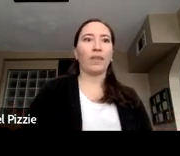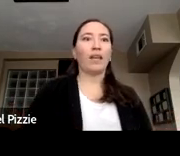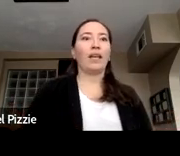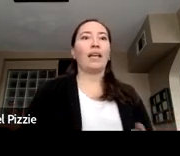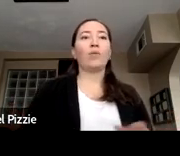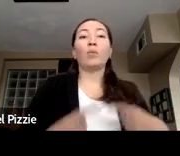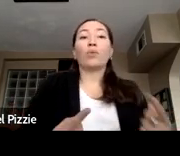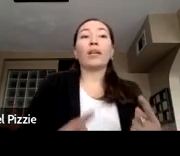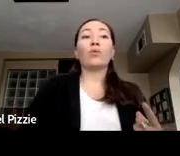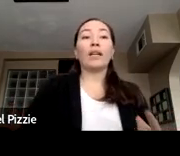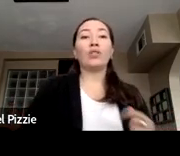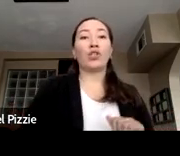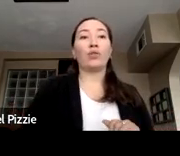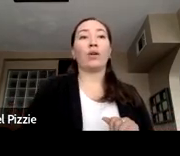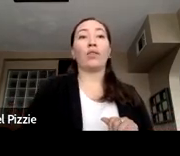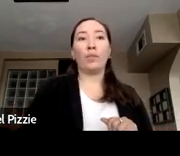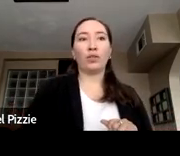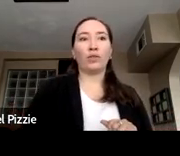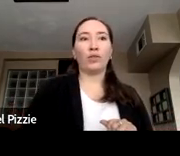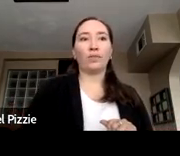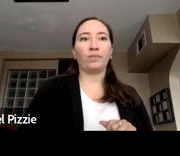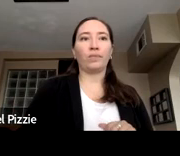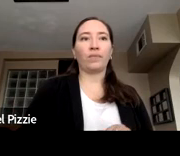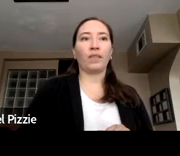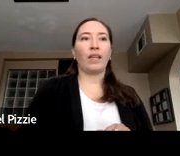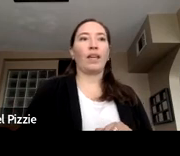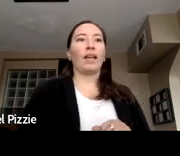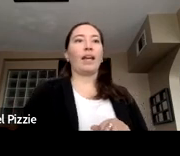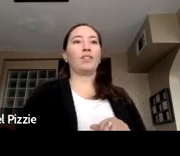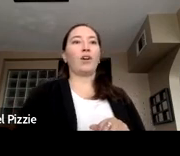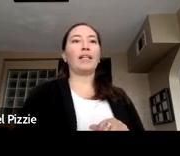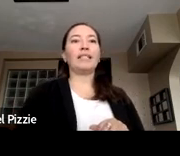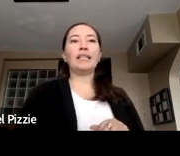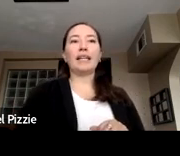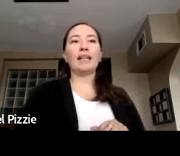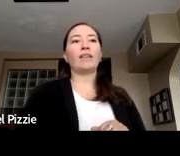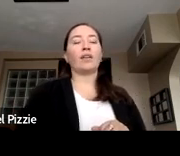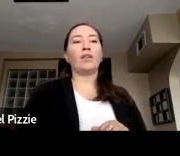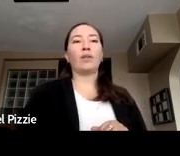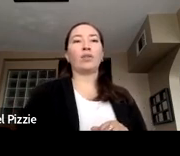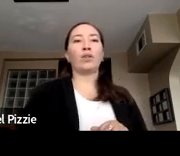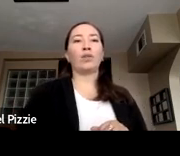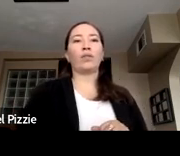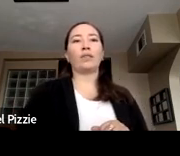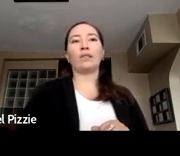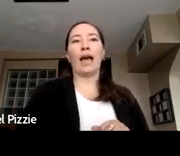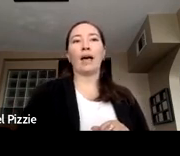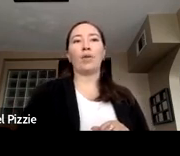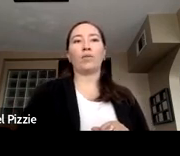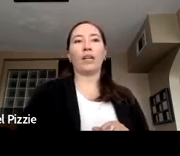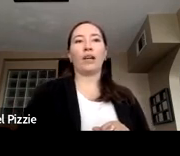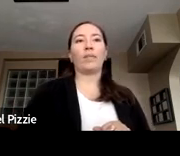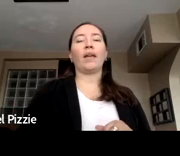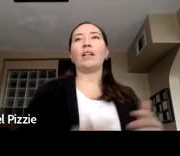template, it will bring you into the builder view. And so it's indicated that you're in the builder view through this little